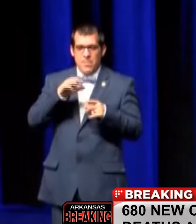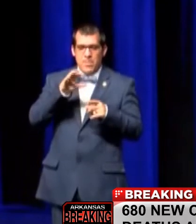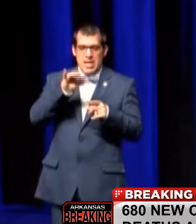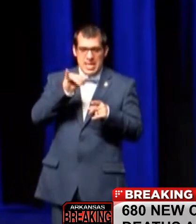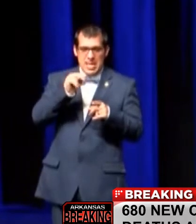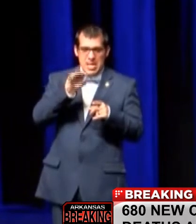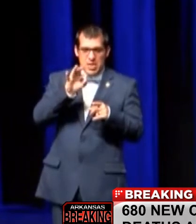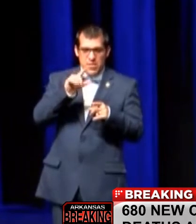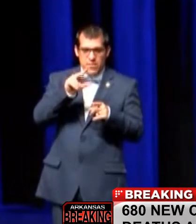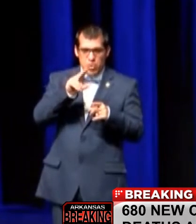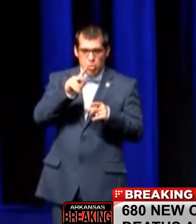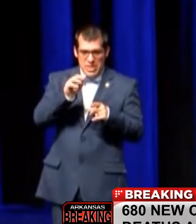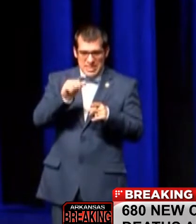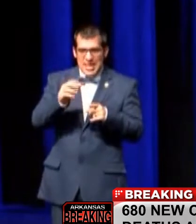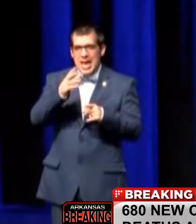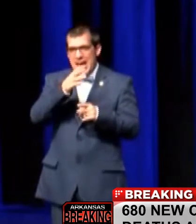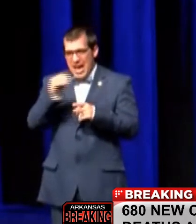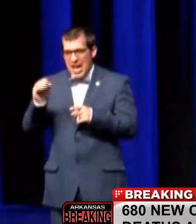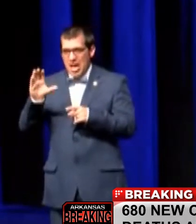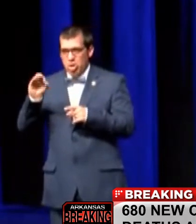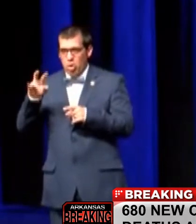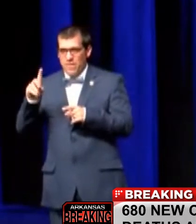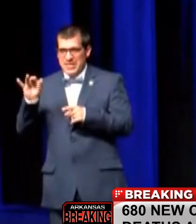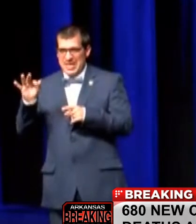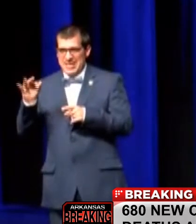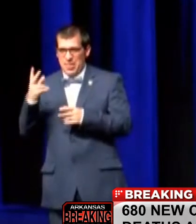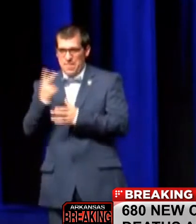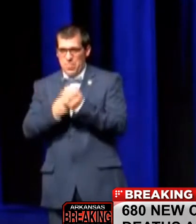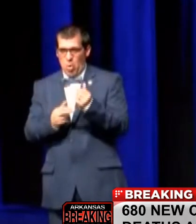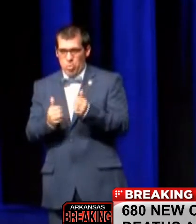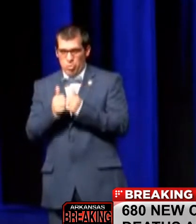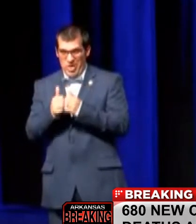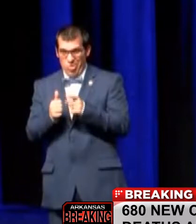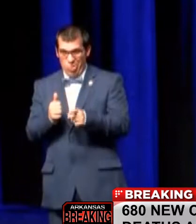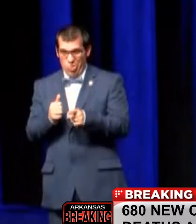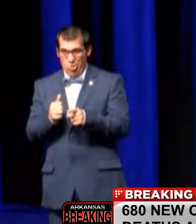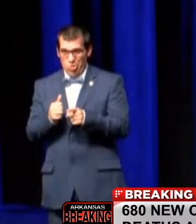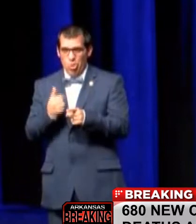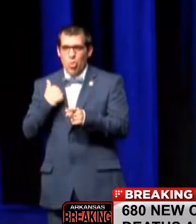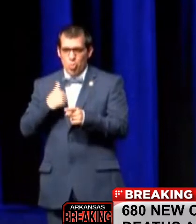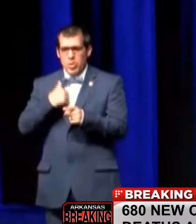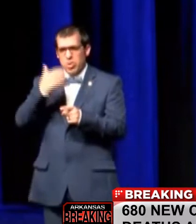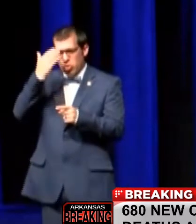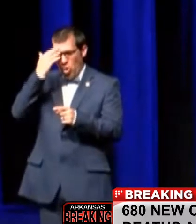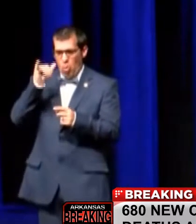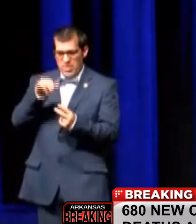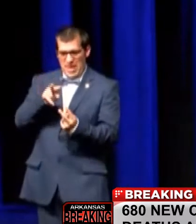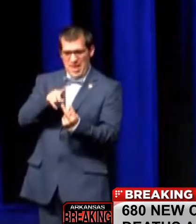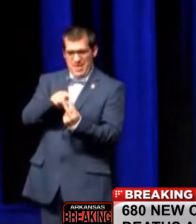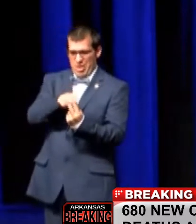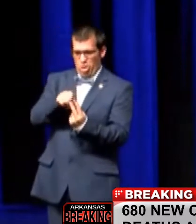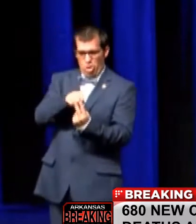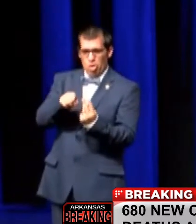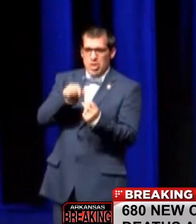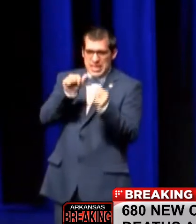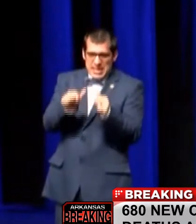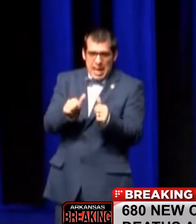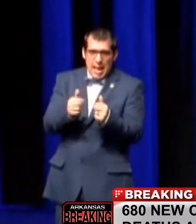influenza and COVID-19. We know that either one can increase the risk of